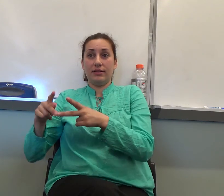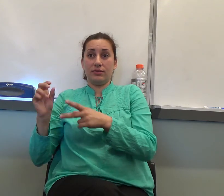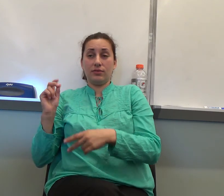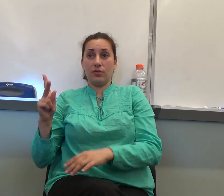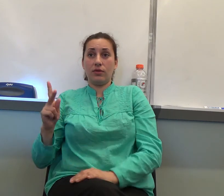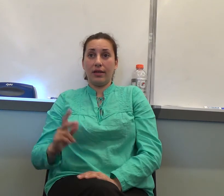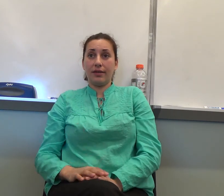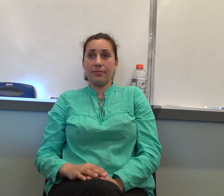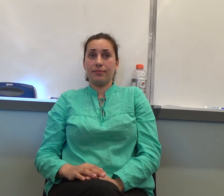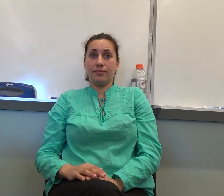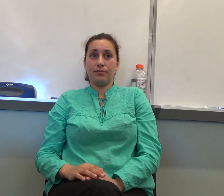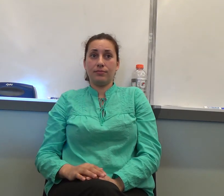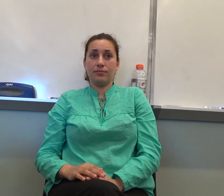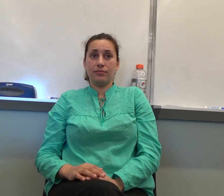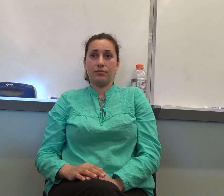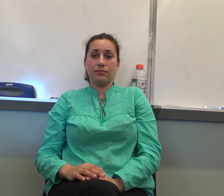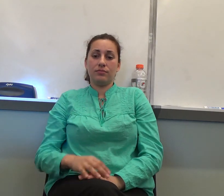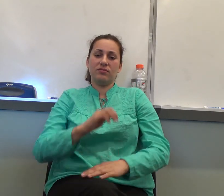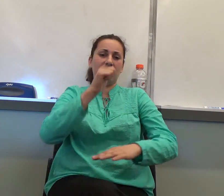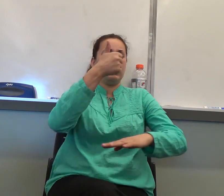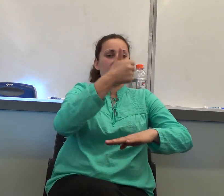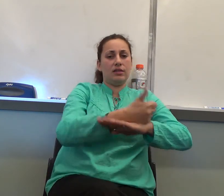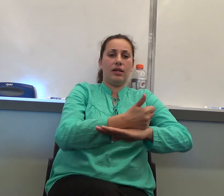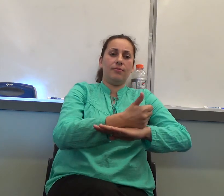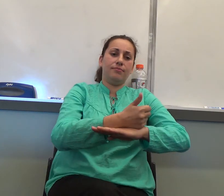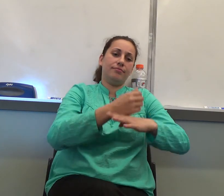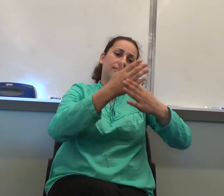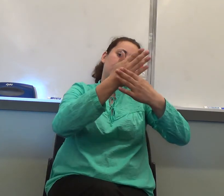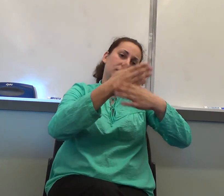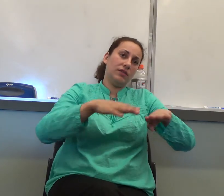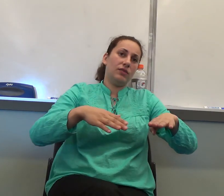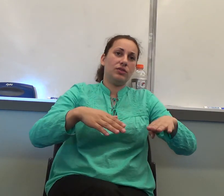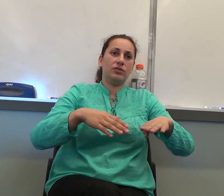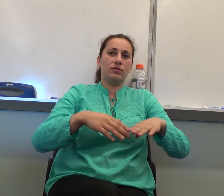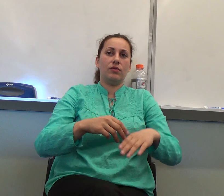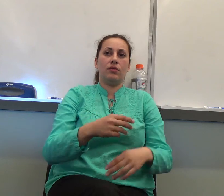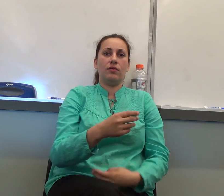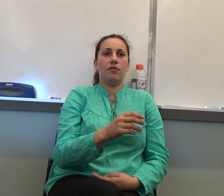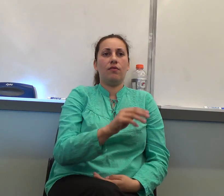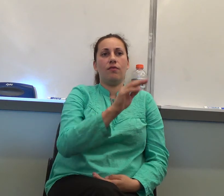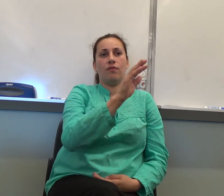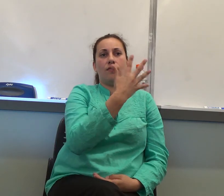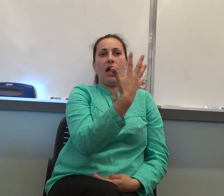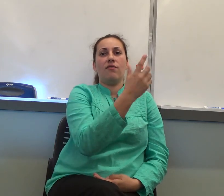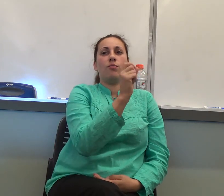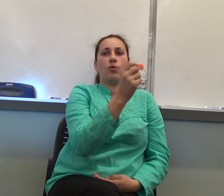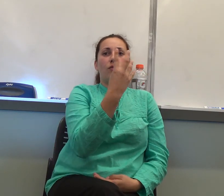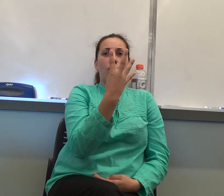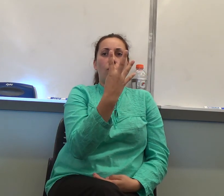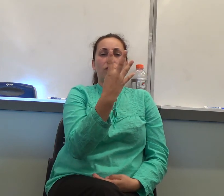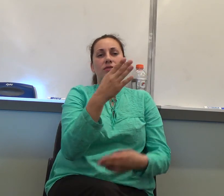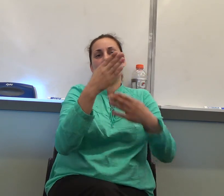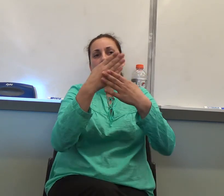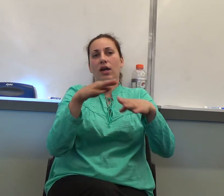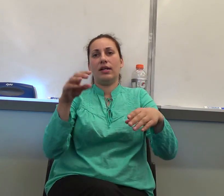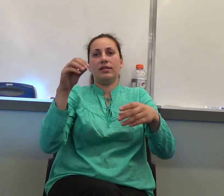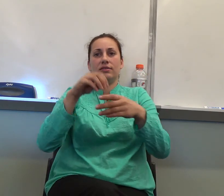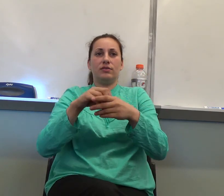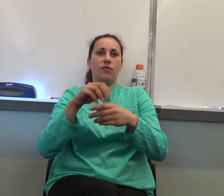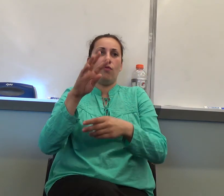problem. 5.4 into 47.3. Shift it over 1, shift it over 1, bring it up into the